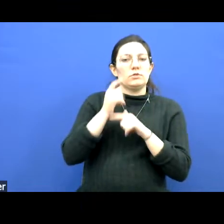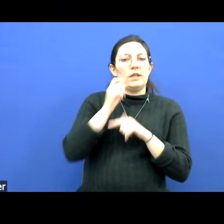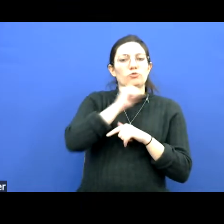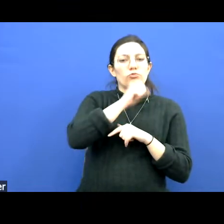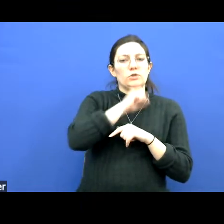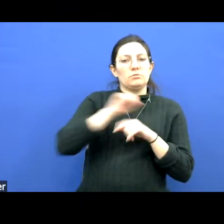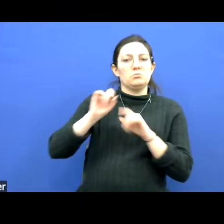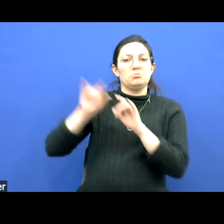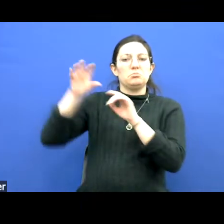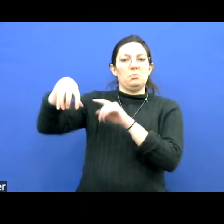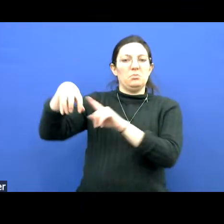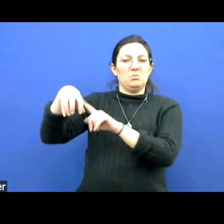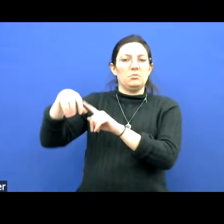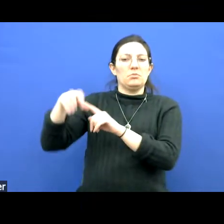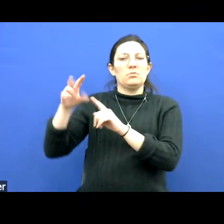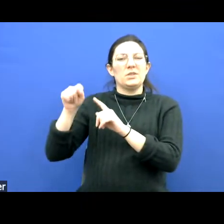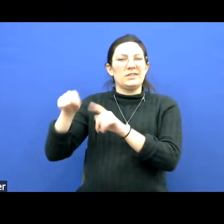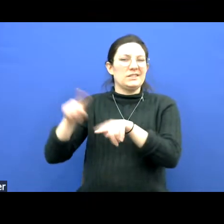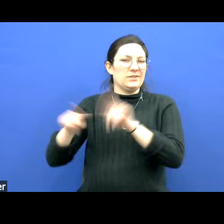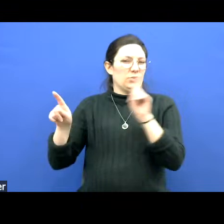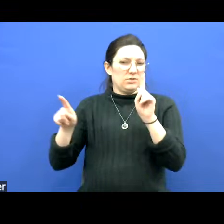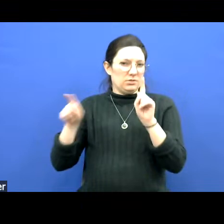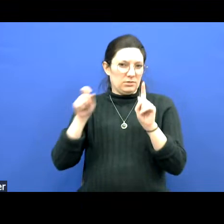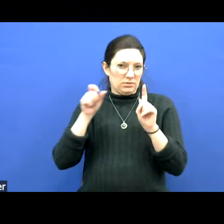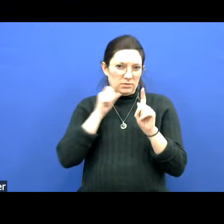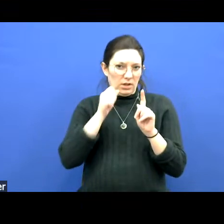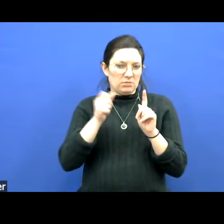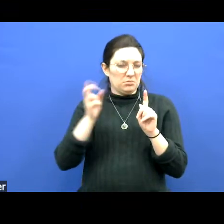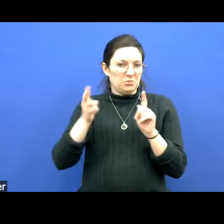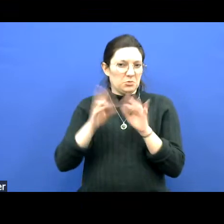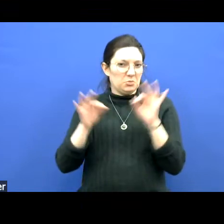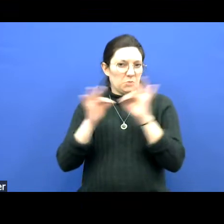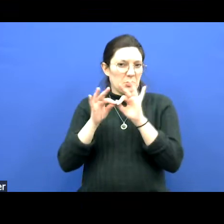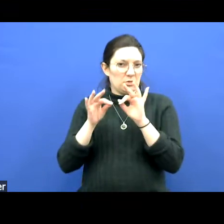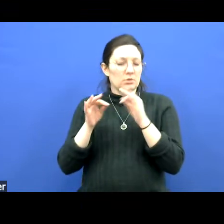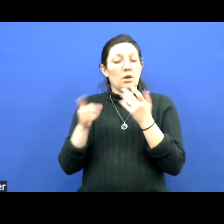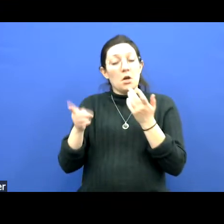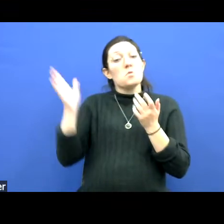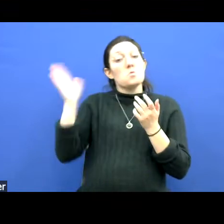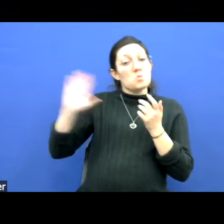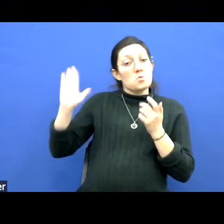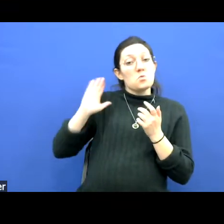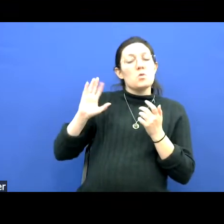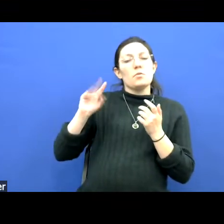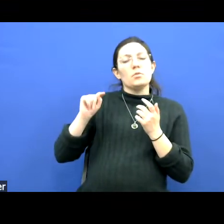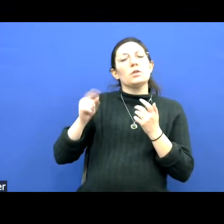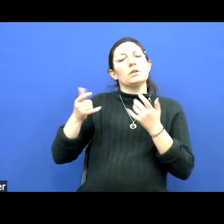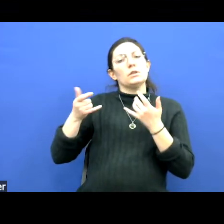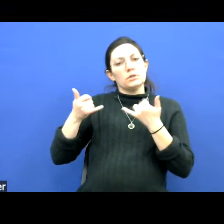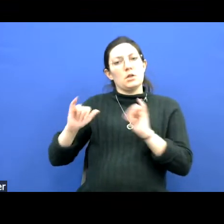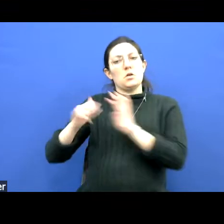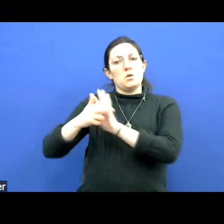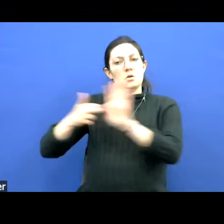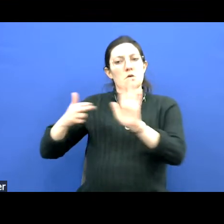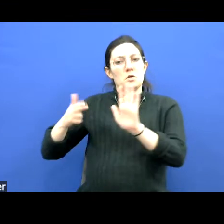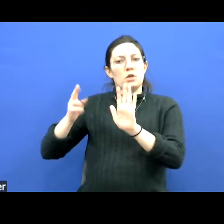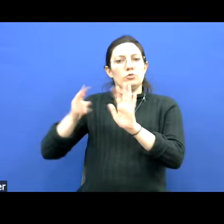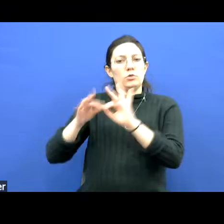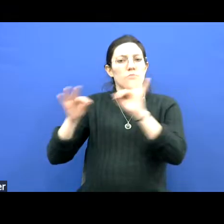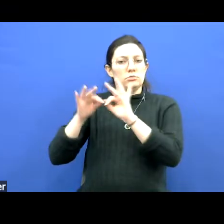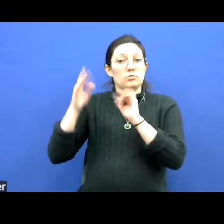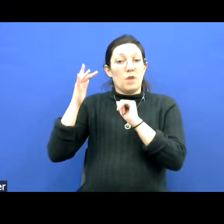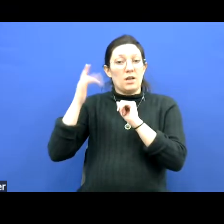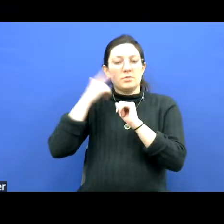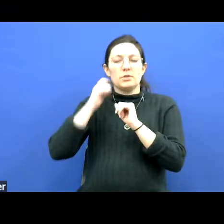an example where even though it's vacant, you could still be a historic property because of what once stood